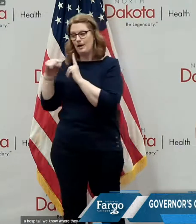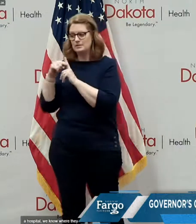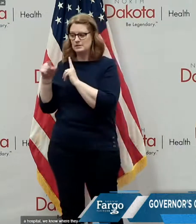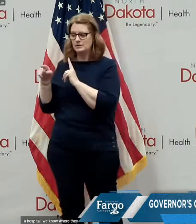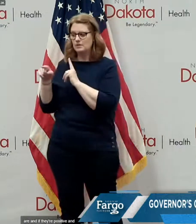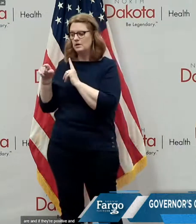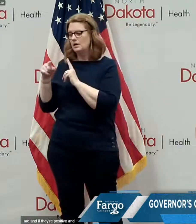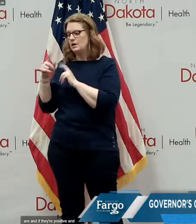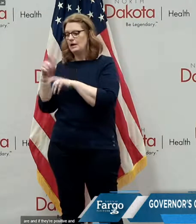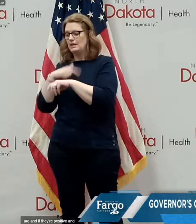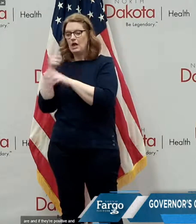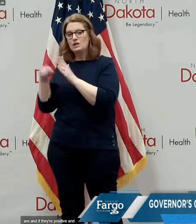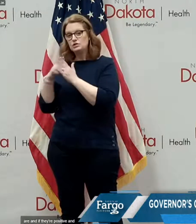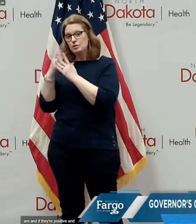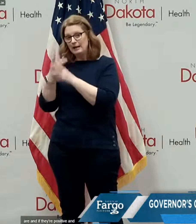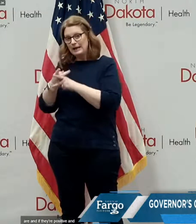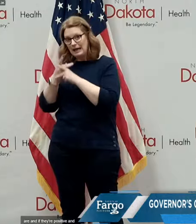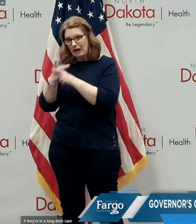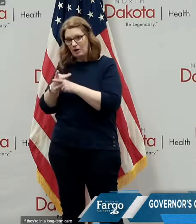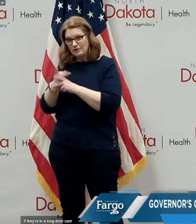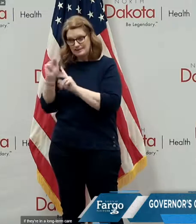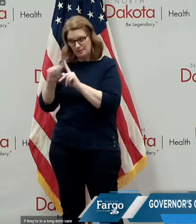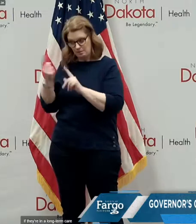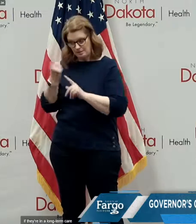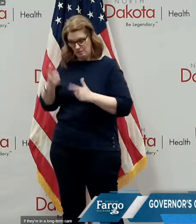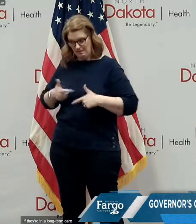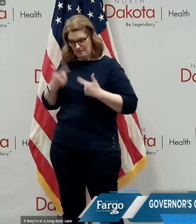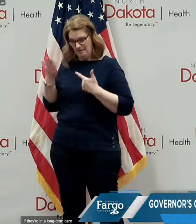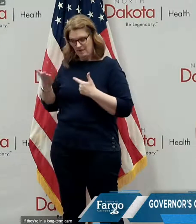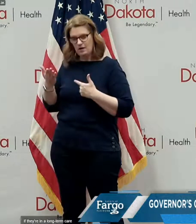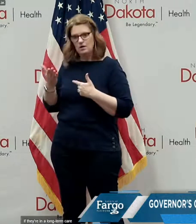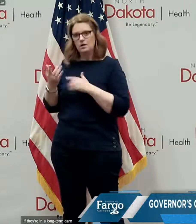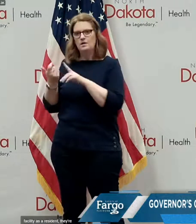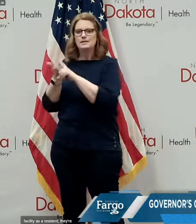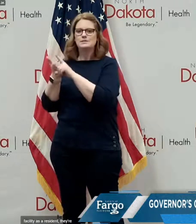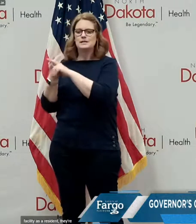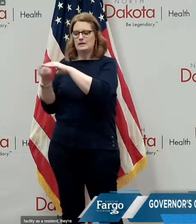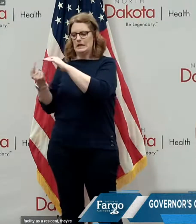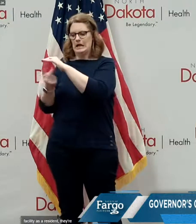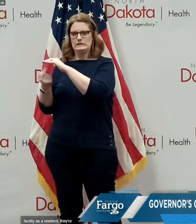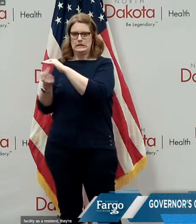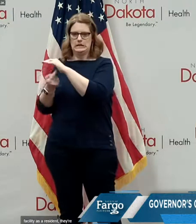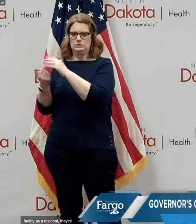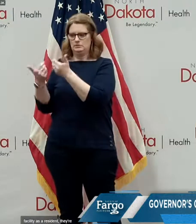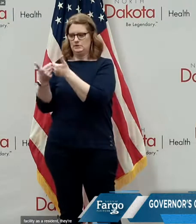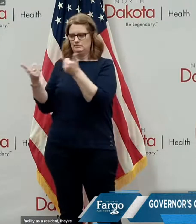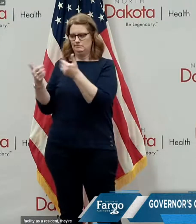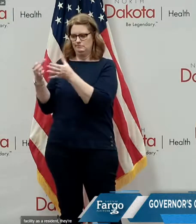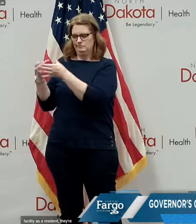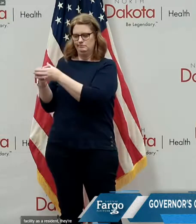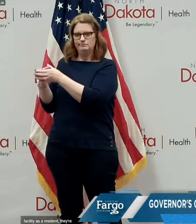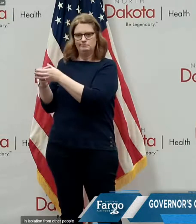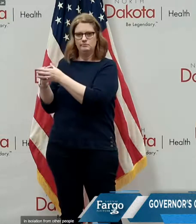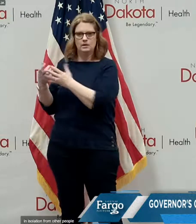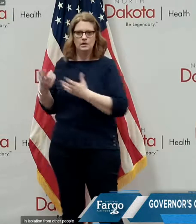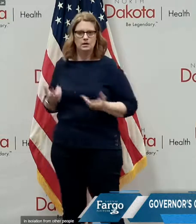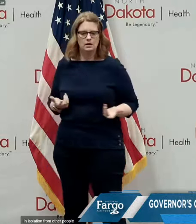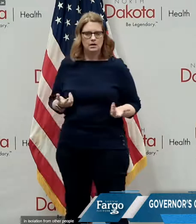in a long-term care facility as a resident, they're in isolation from other people in there. So again,